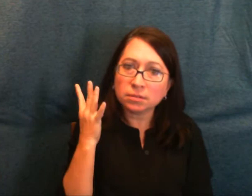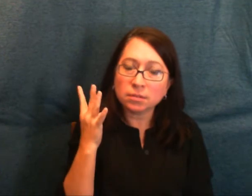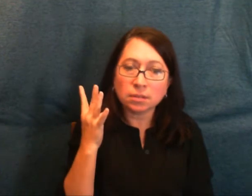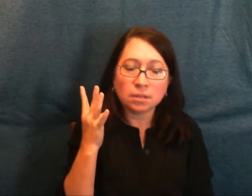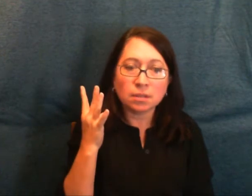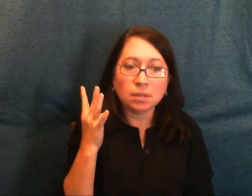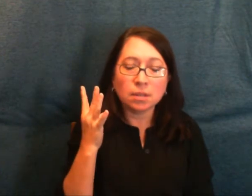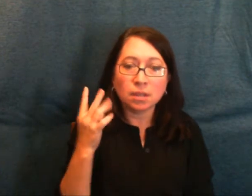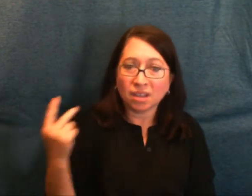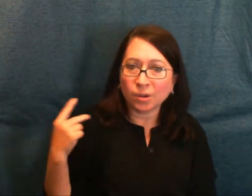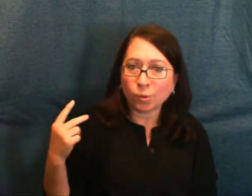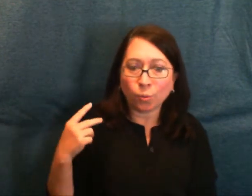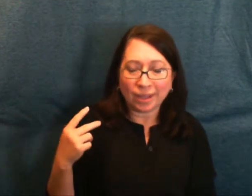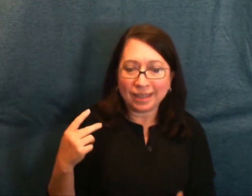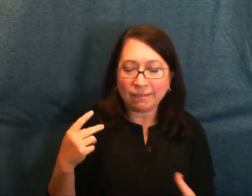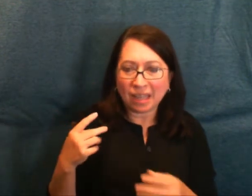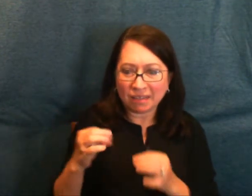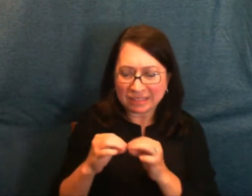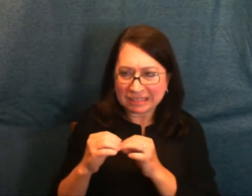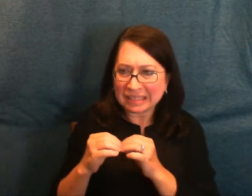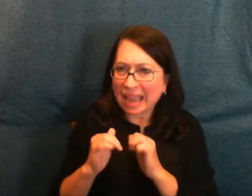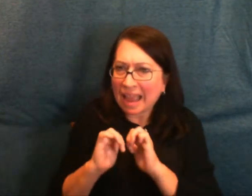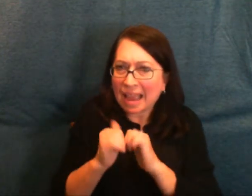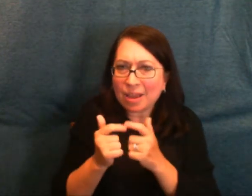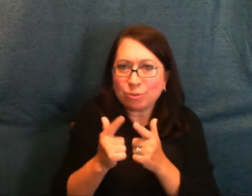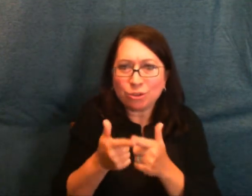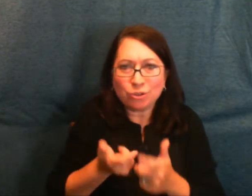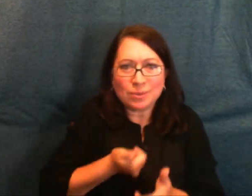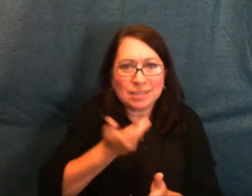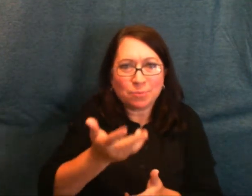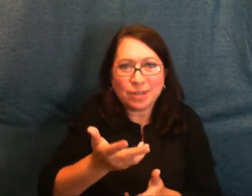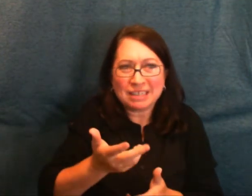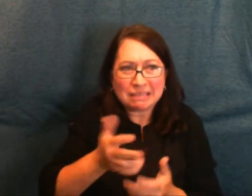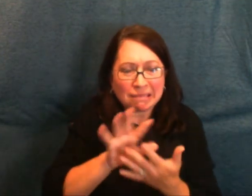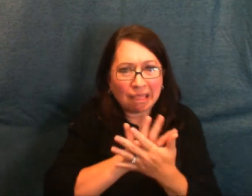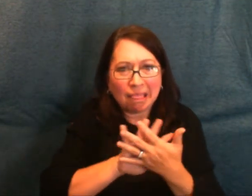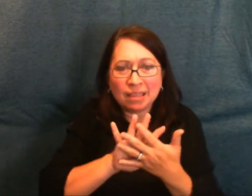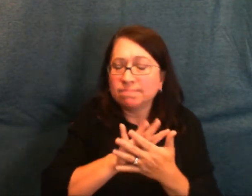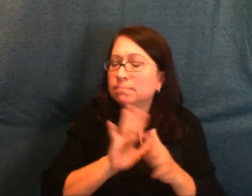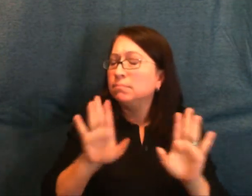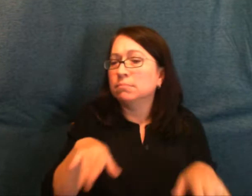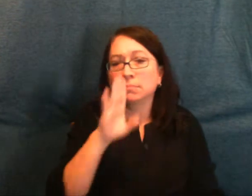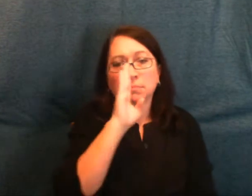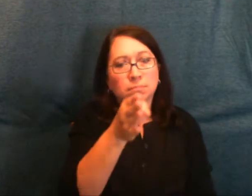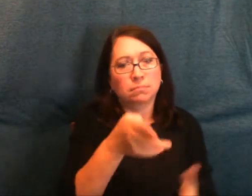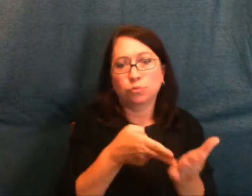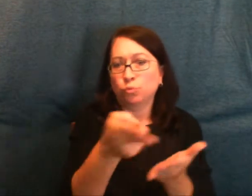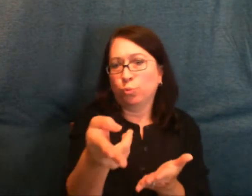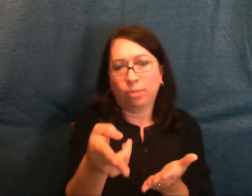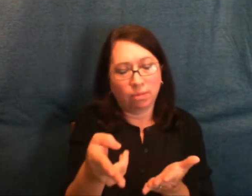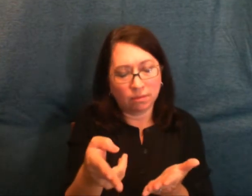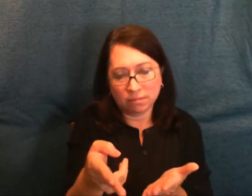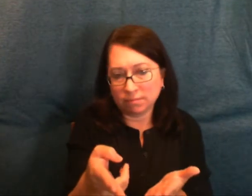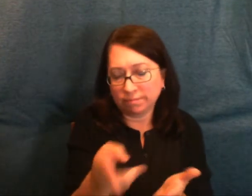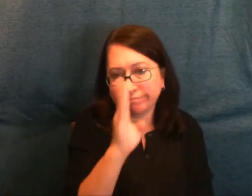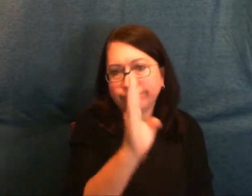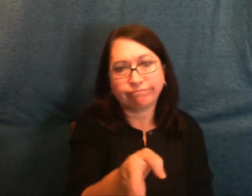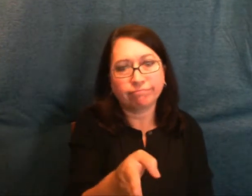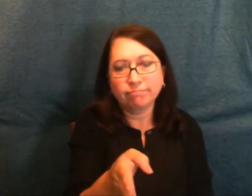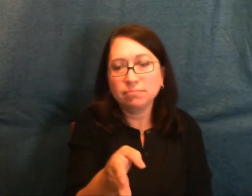tiptoed around how to say this, and we're just going to put it out there, speaking truth for what it is, because it is there's